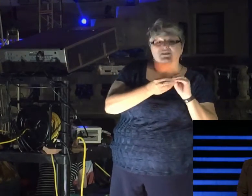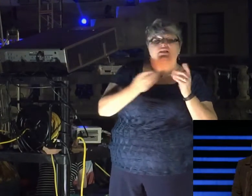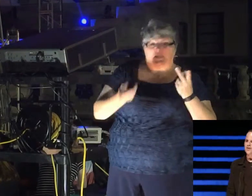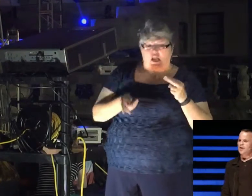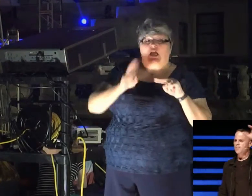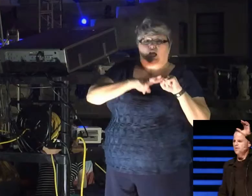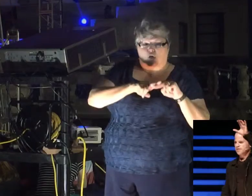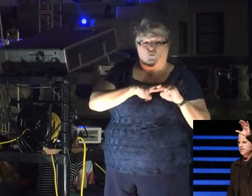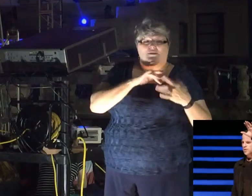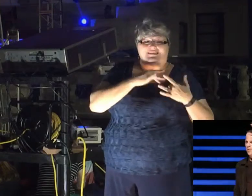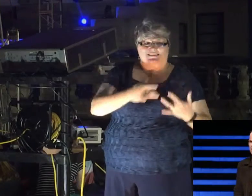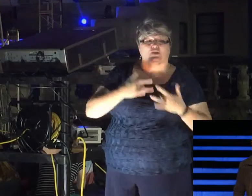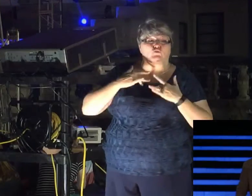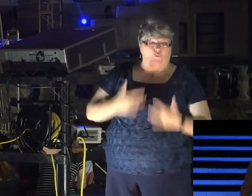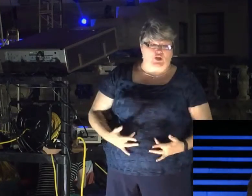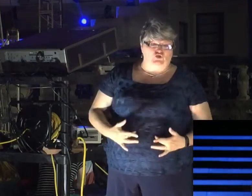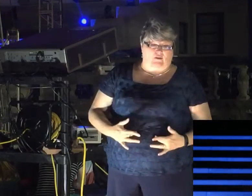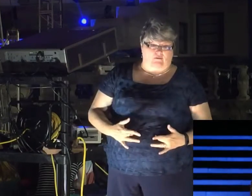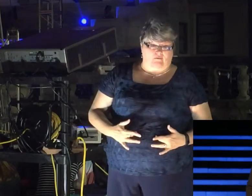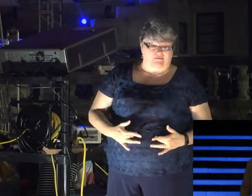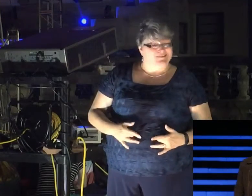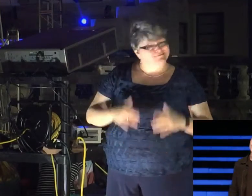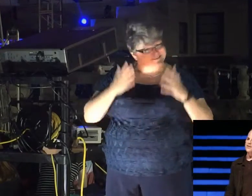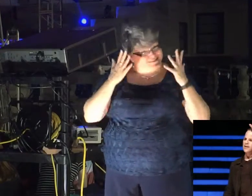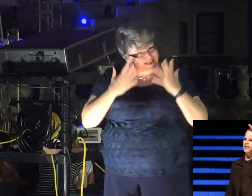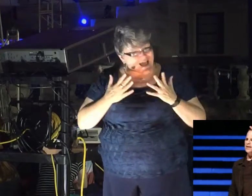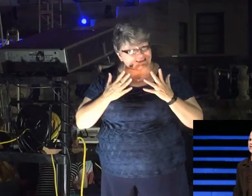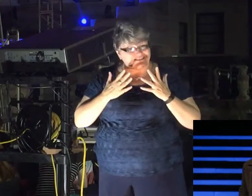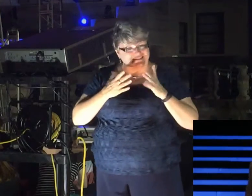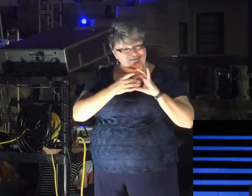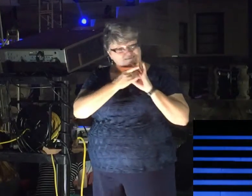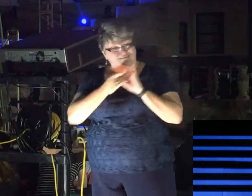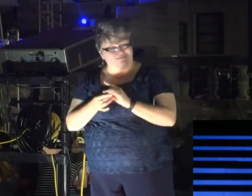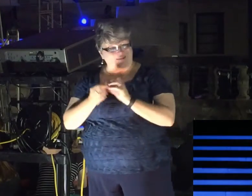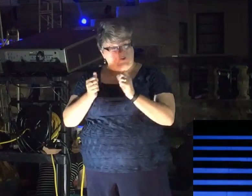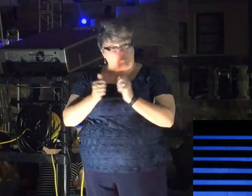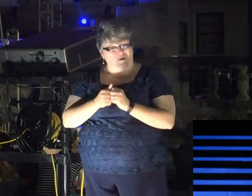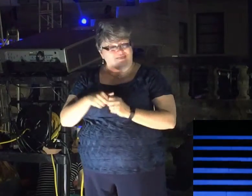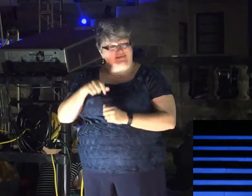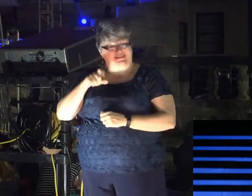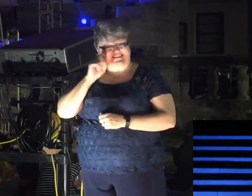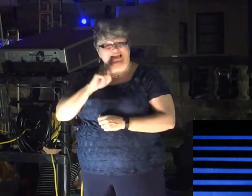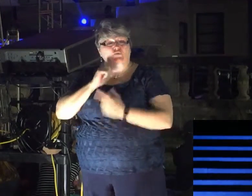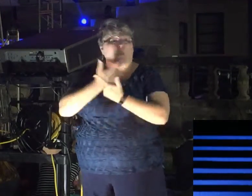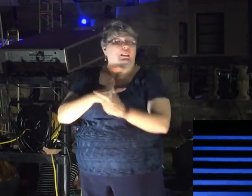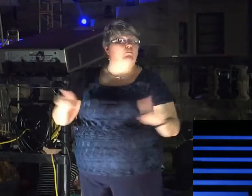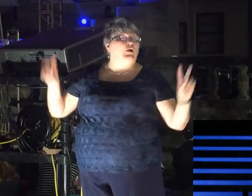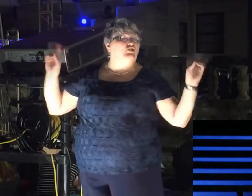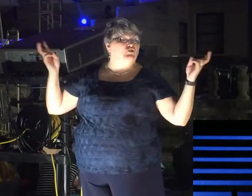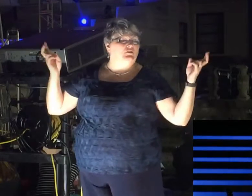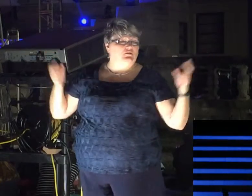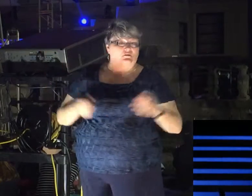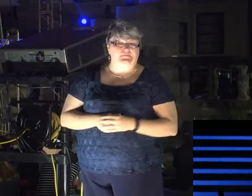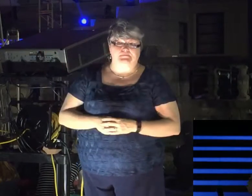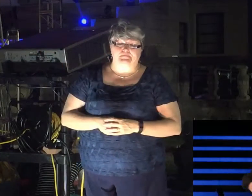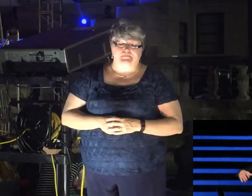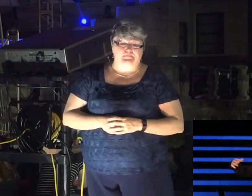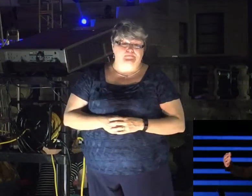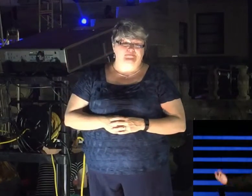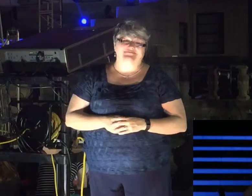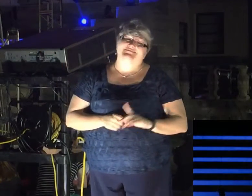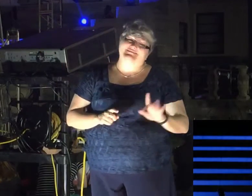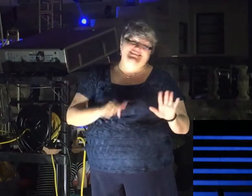sexual partners, there's an increase in depression. Sadness is accompanying this sexual liberation,